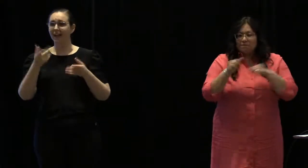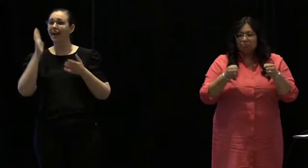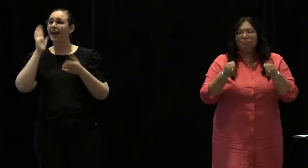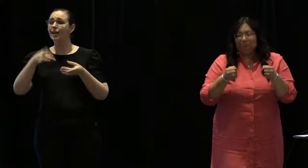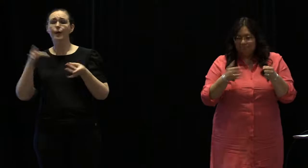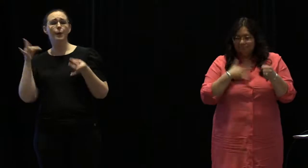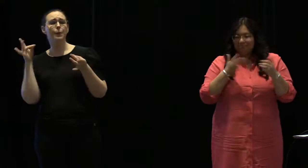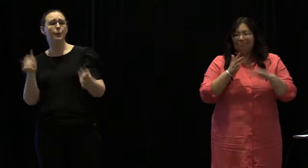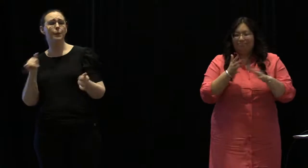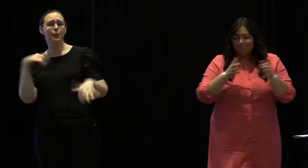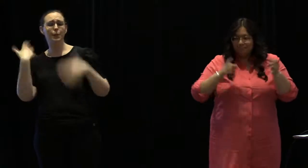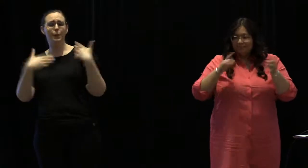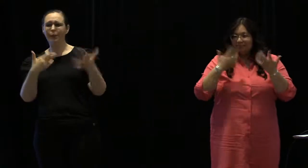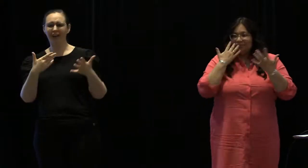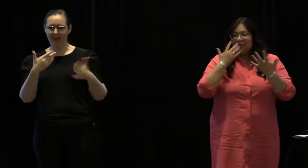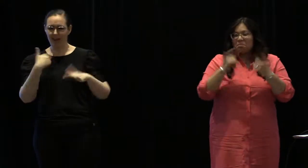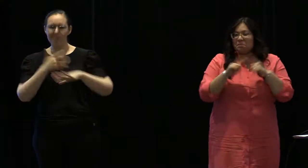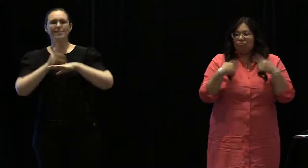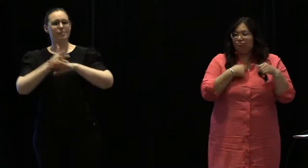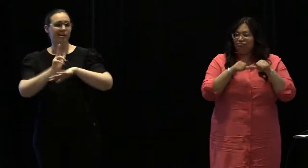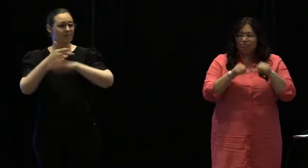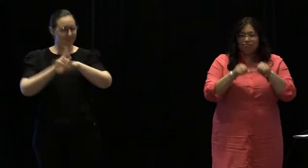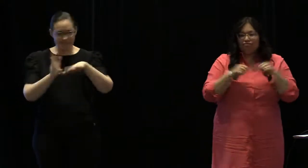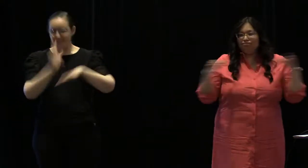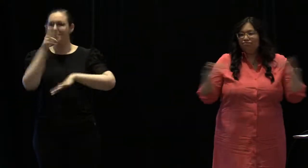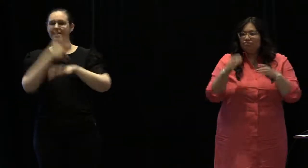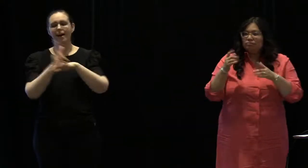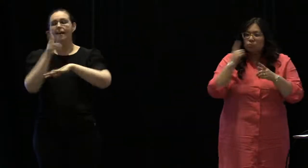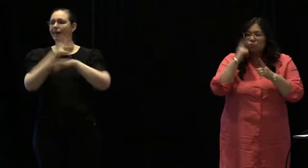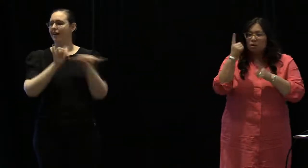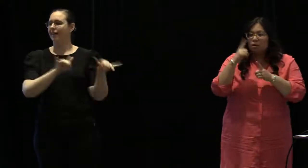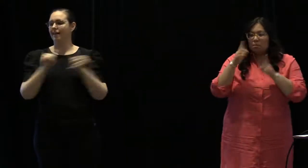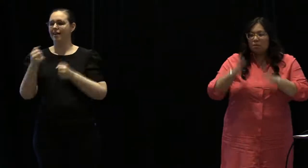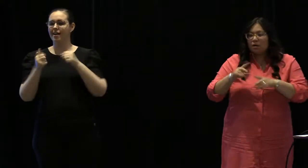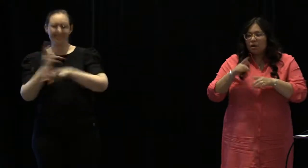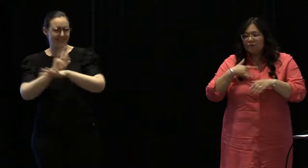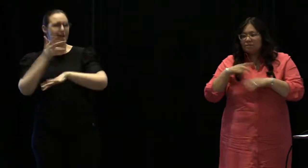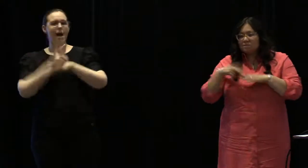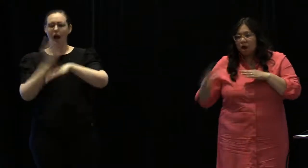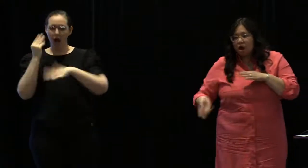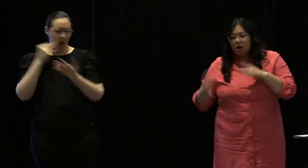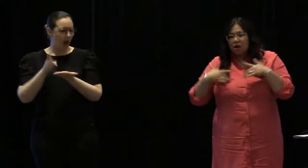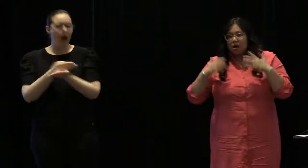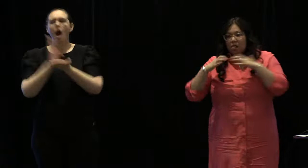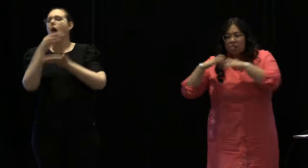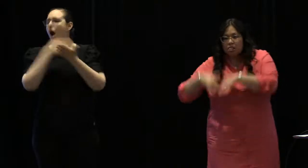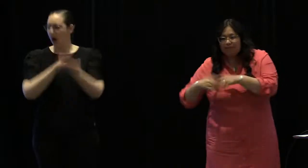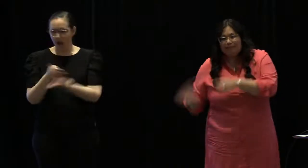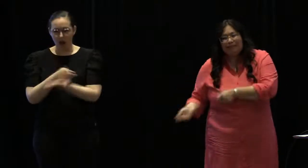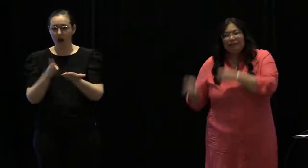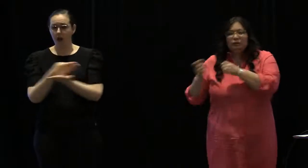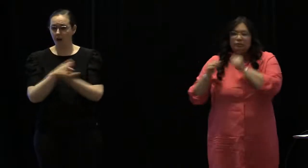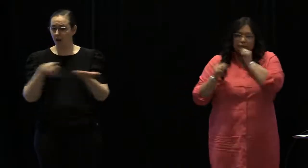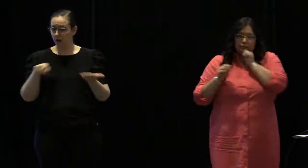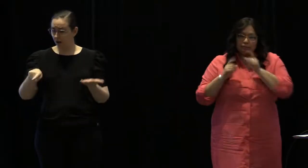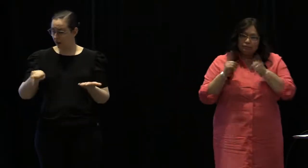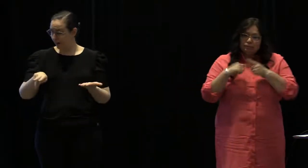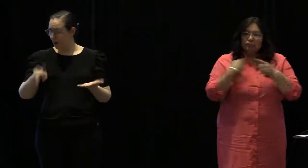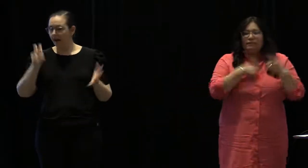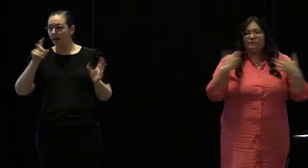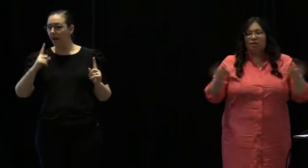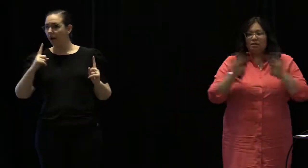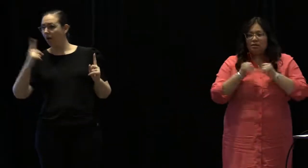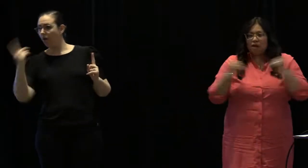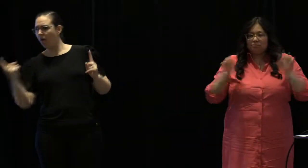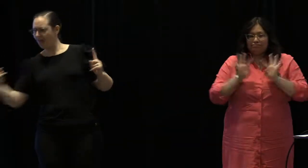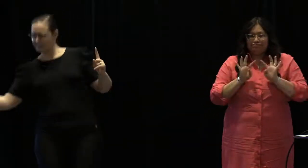take. And there have been some speed bumps, and those speed bumps always slow your car down, and they're slowing the work of the committee down. But we are